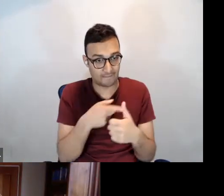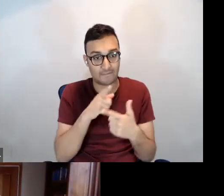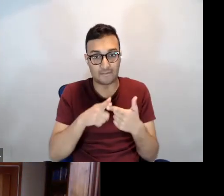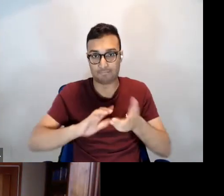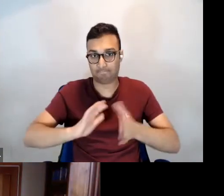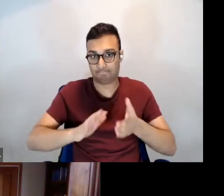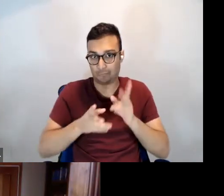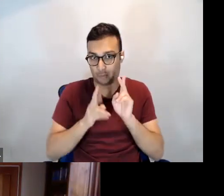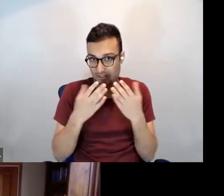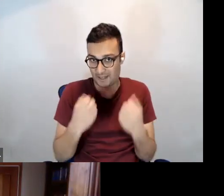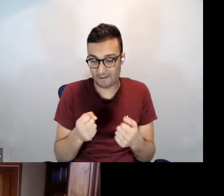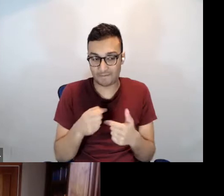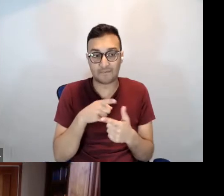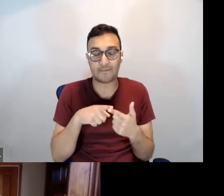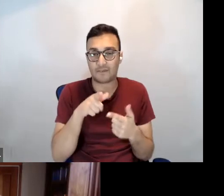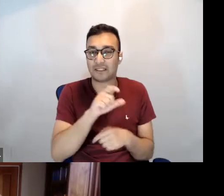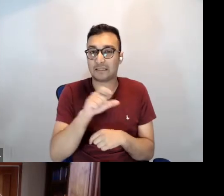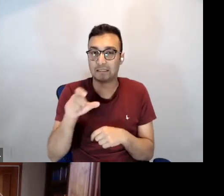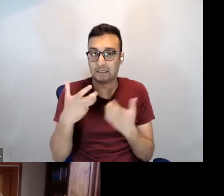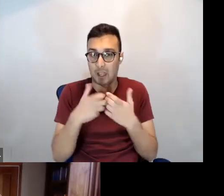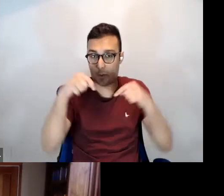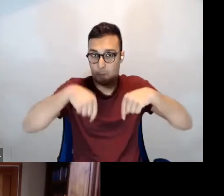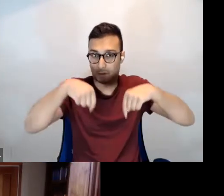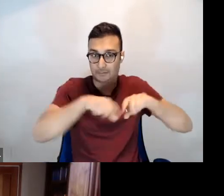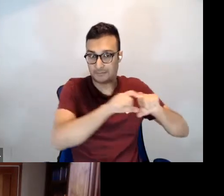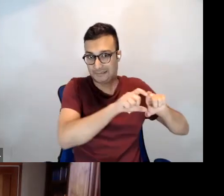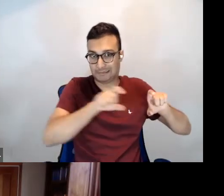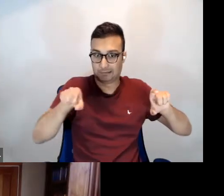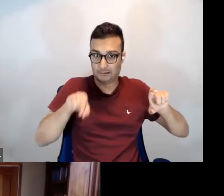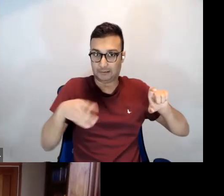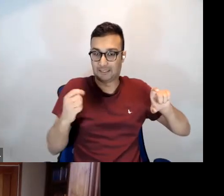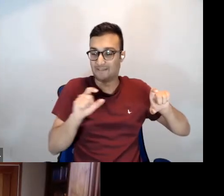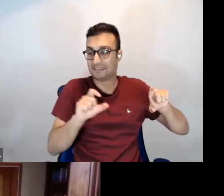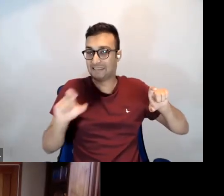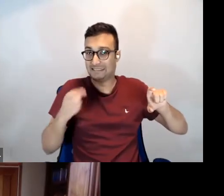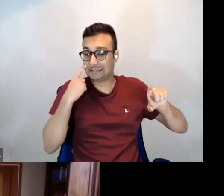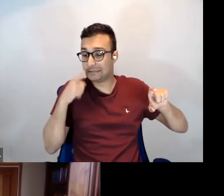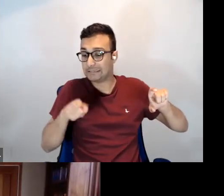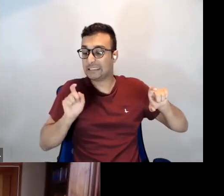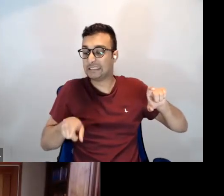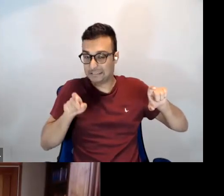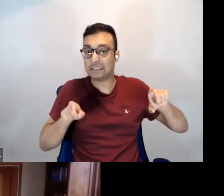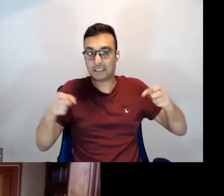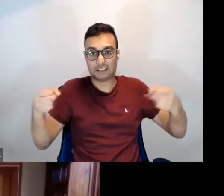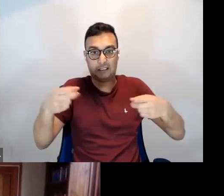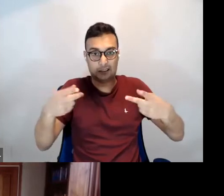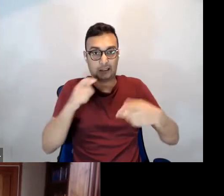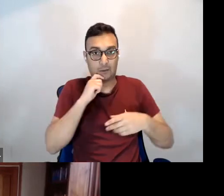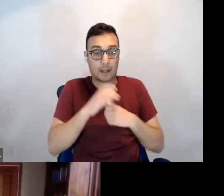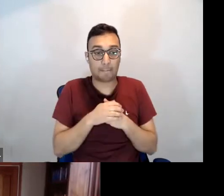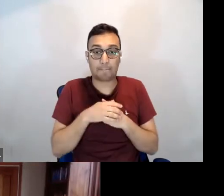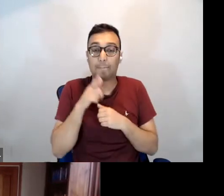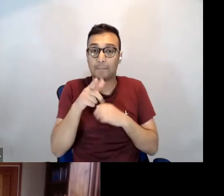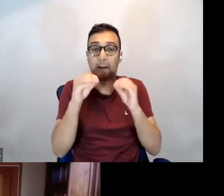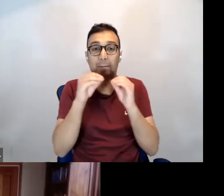closed caption, there'll be an option. It's normally at the bottom of the screen. And in order to view BSL, you just have to turn your